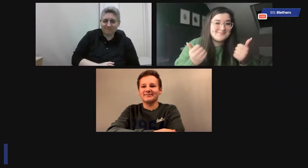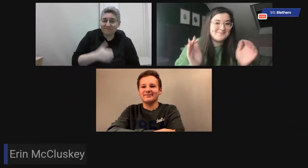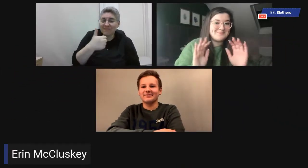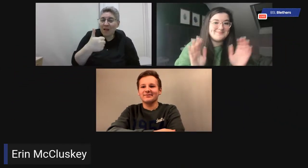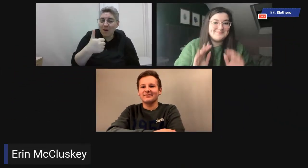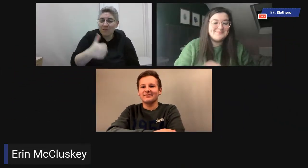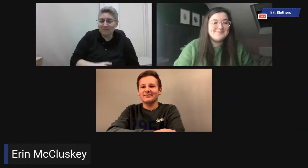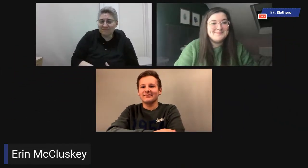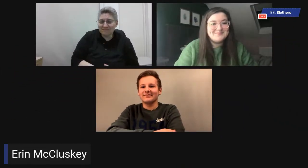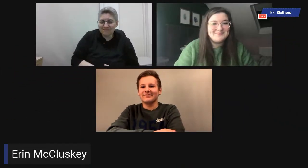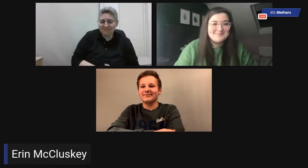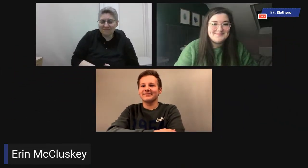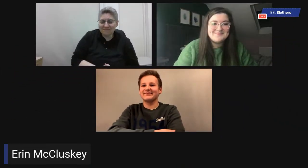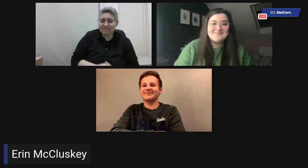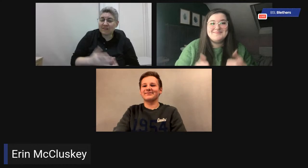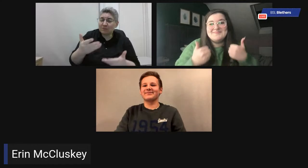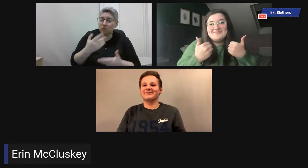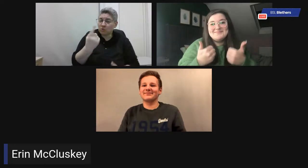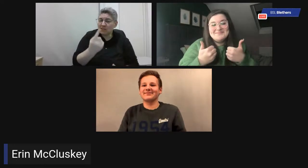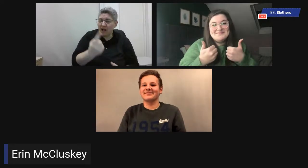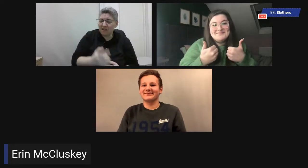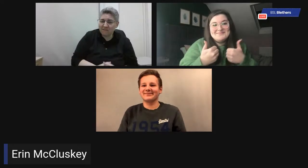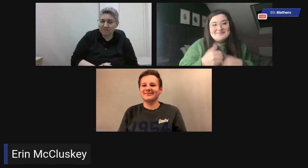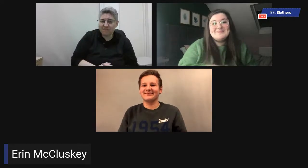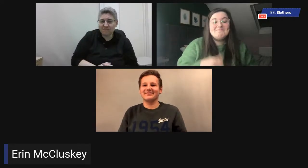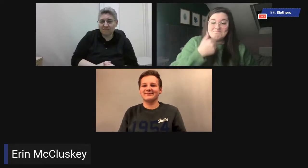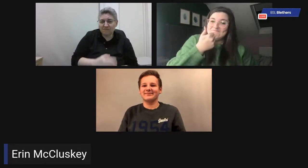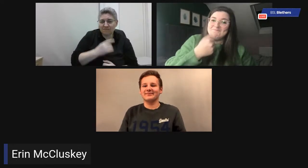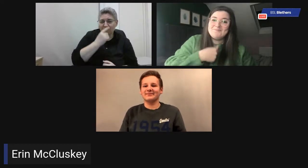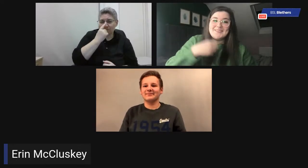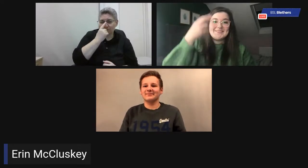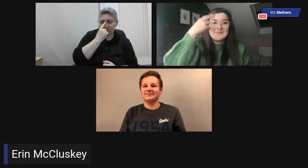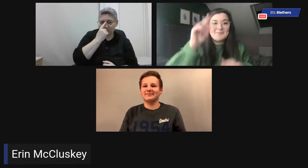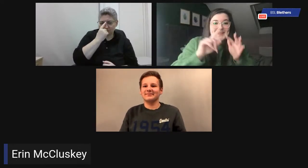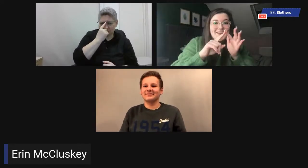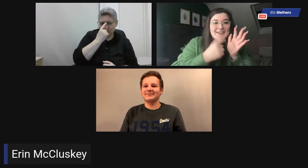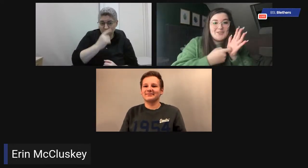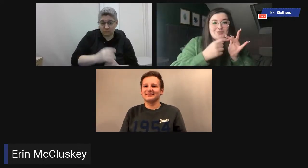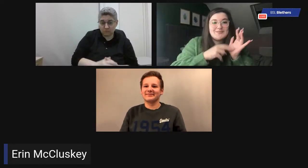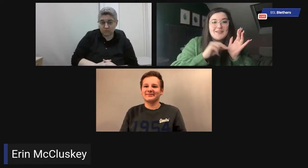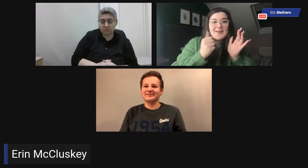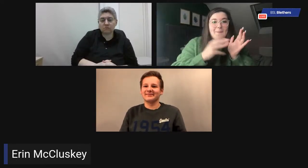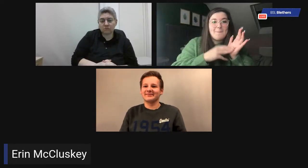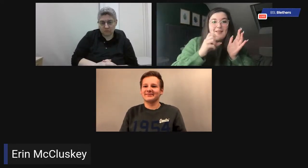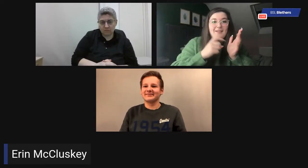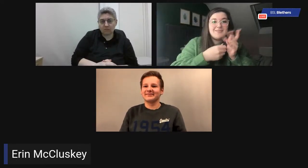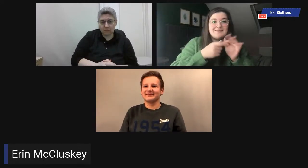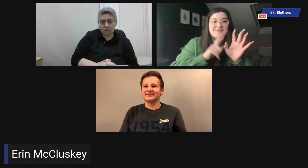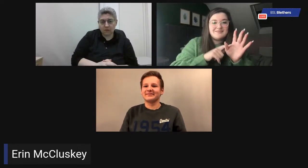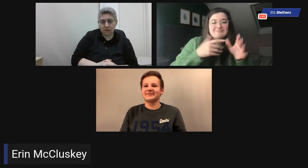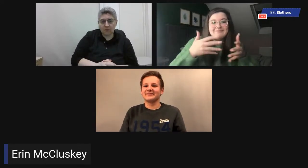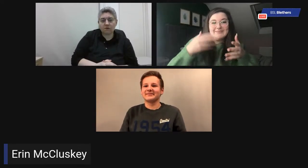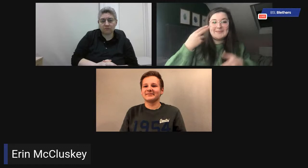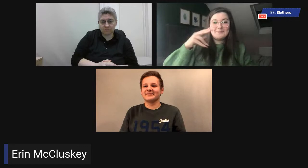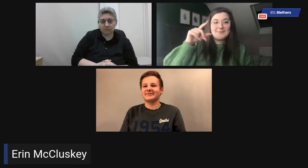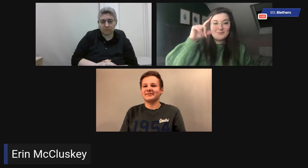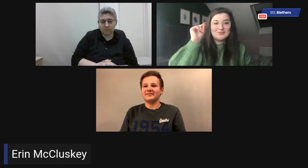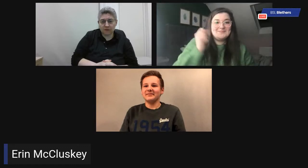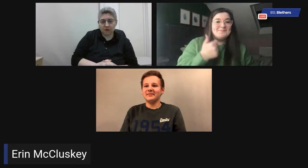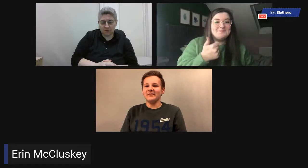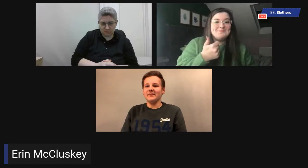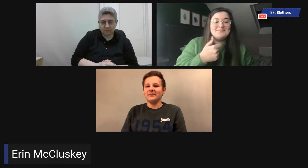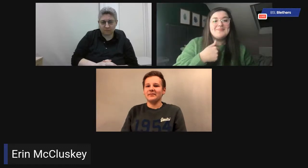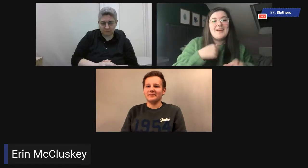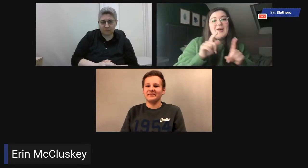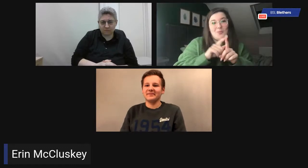Erin, hello. Hi. Could you tell us who you are and just introduce yourself, Erin? Yeah, my name's Erin